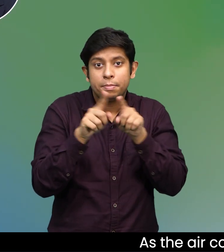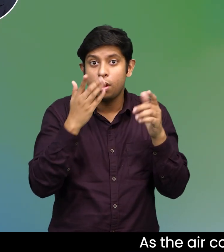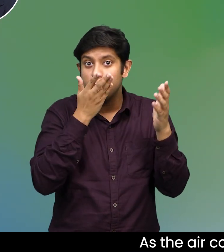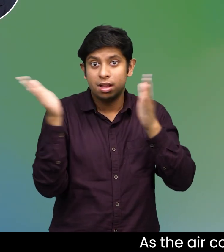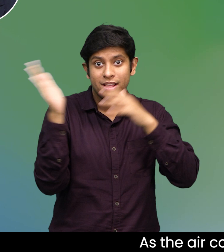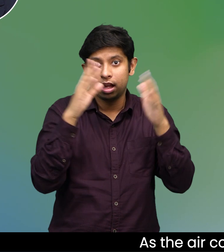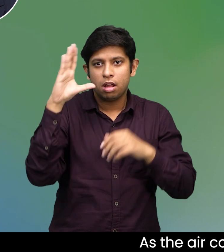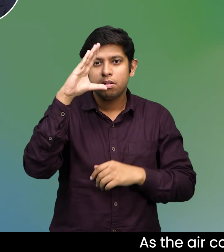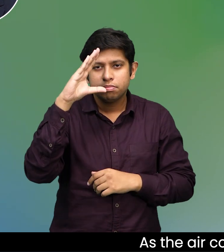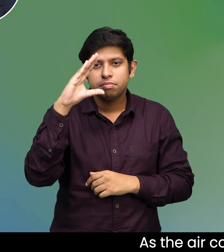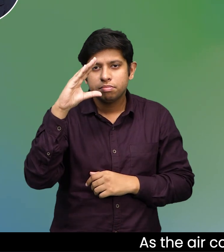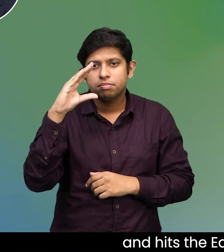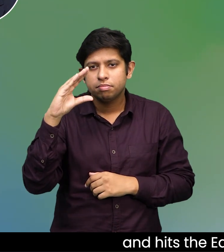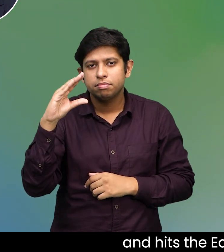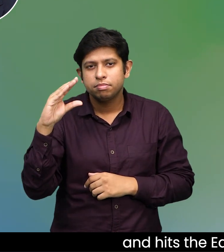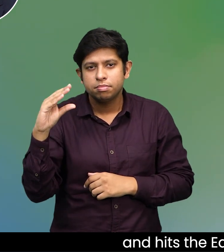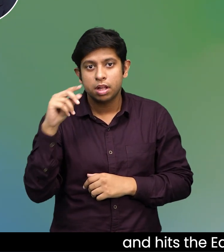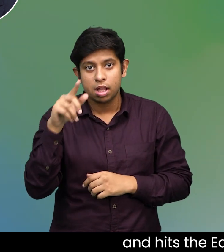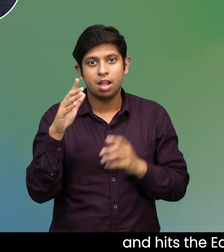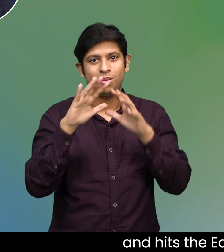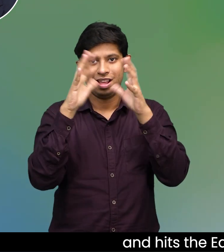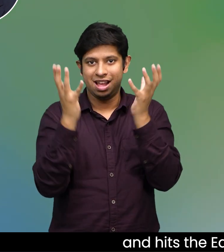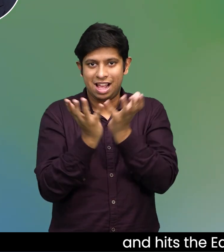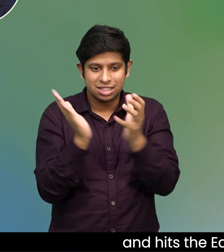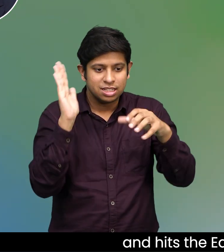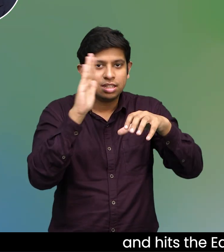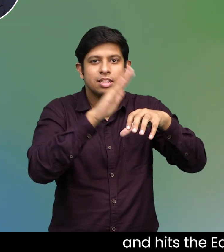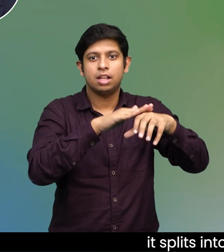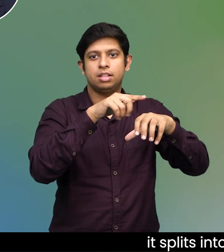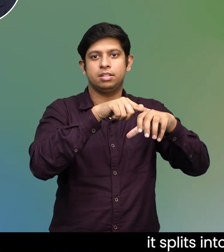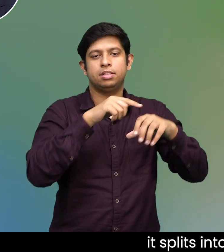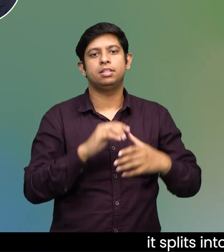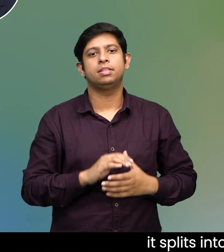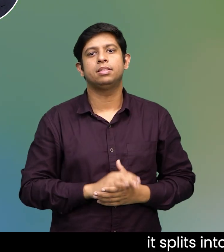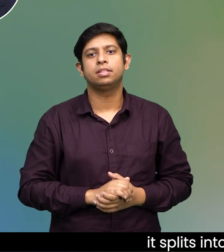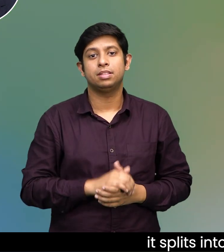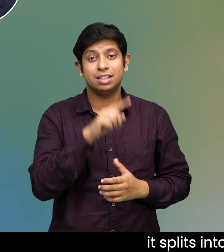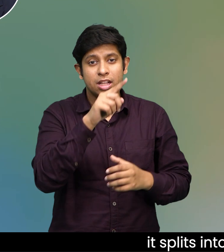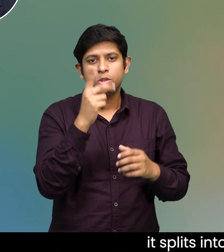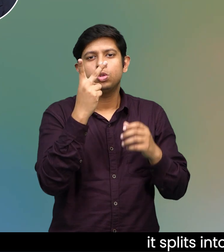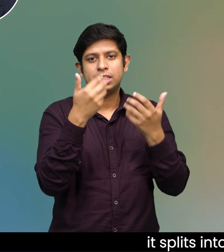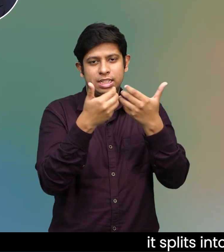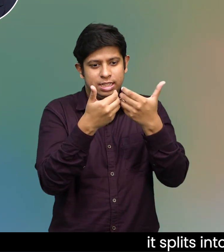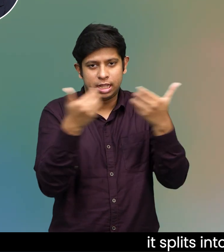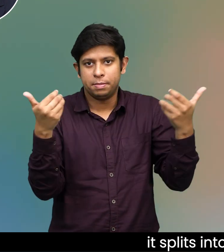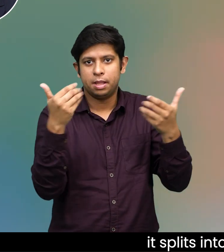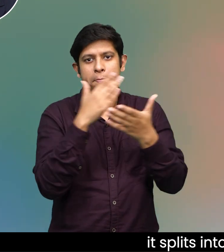As the air comes down and hits the Earth's surface, it splits into two